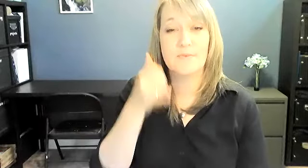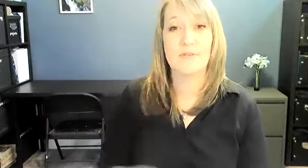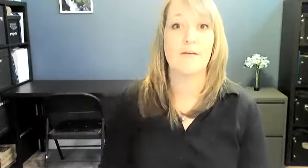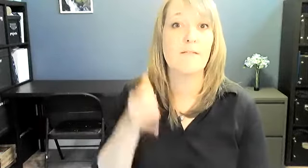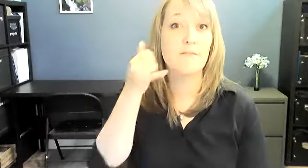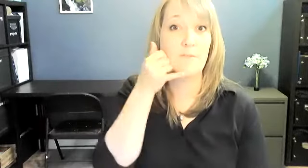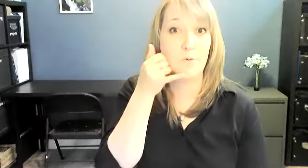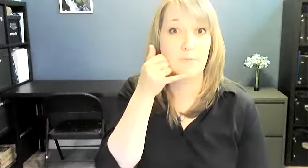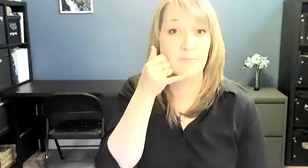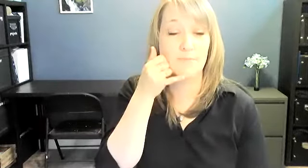Phone.